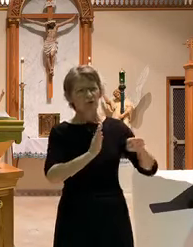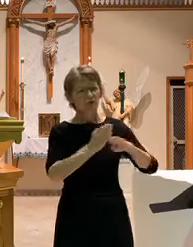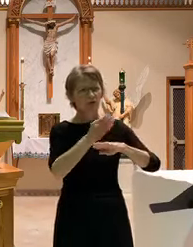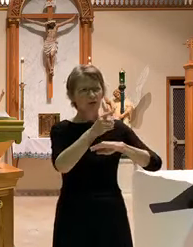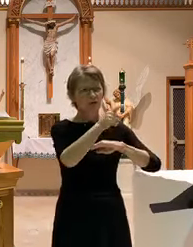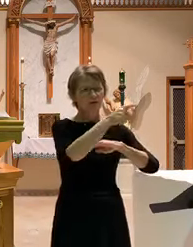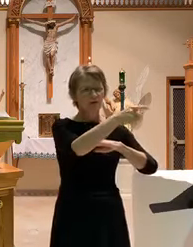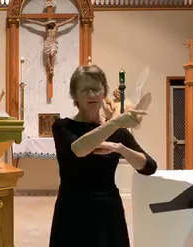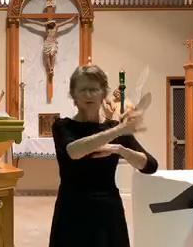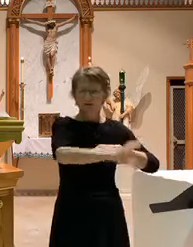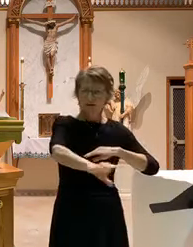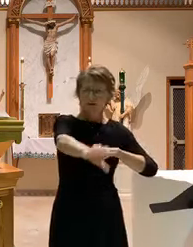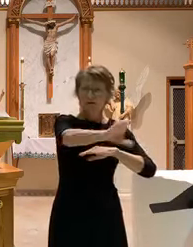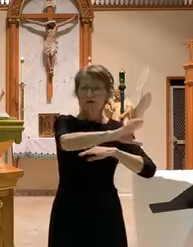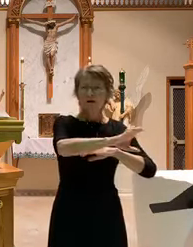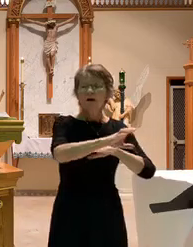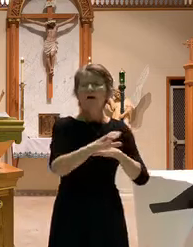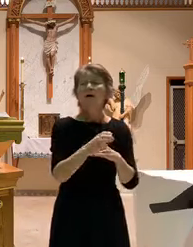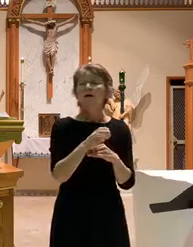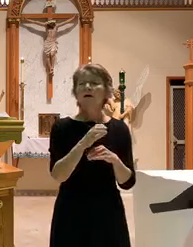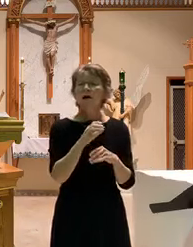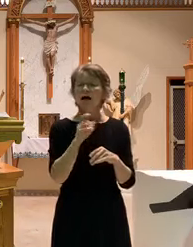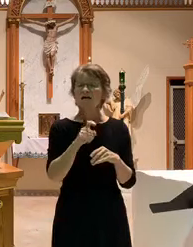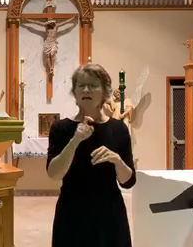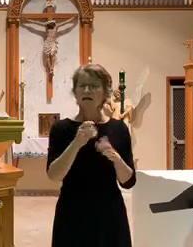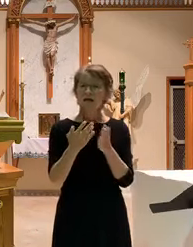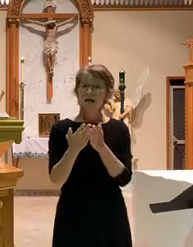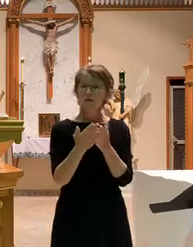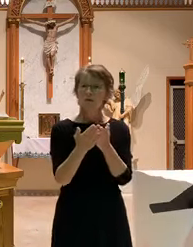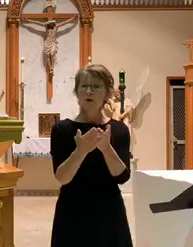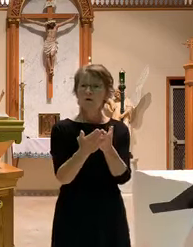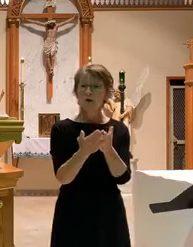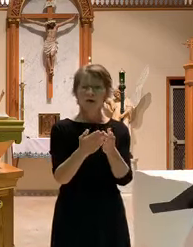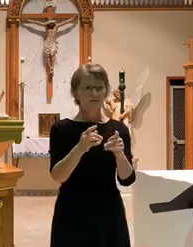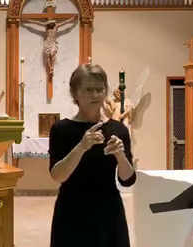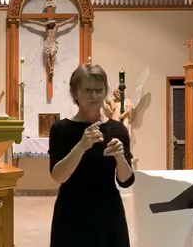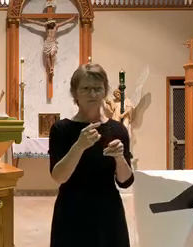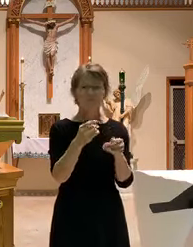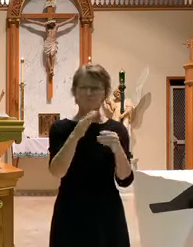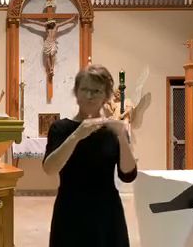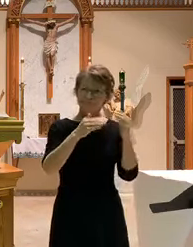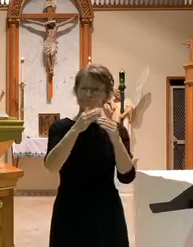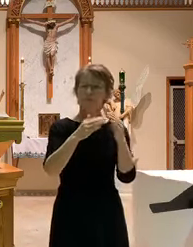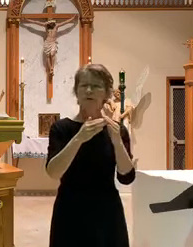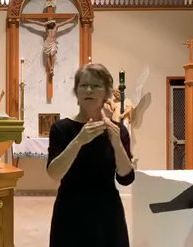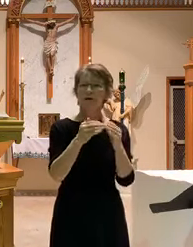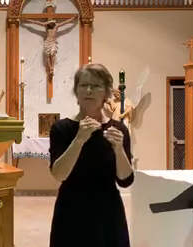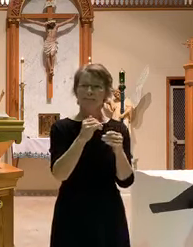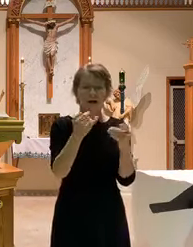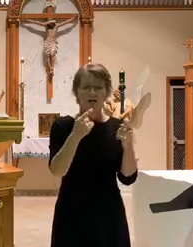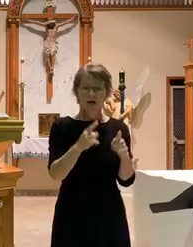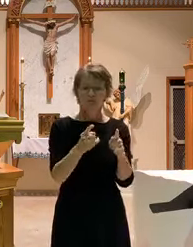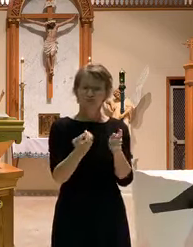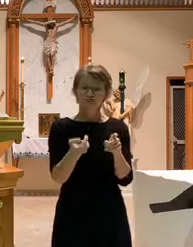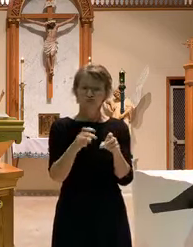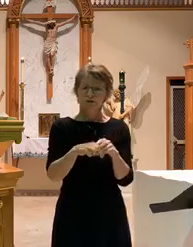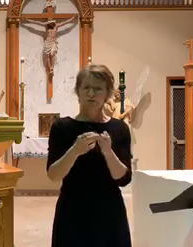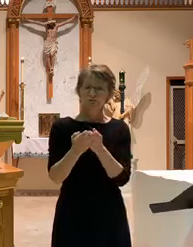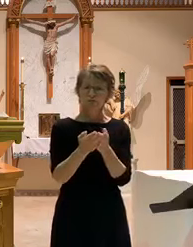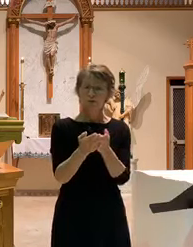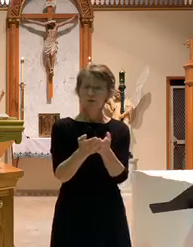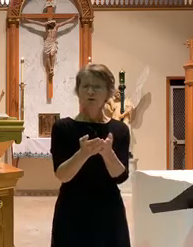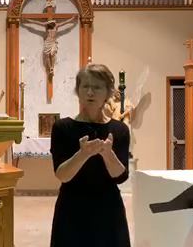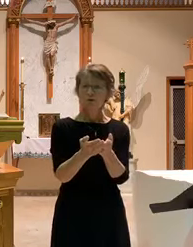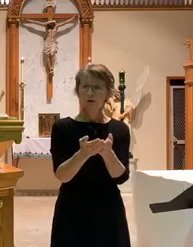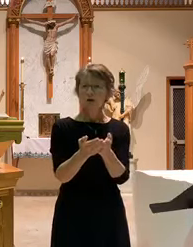of Christ. Of course, even on board the ship, there will be dangerous temptations and perils of the sea of this